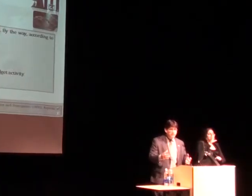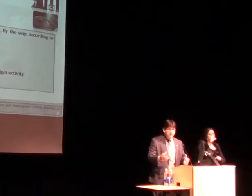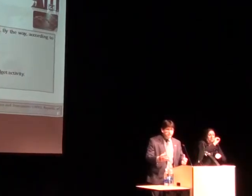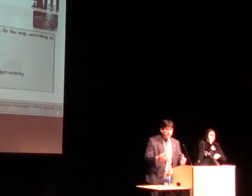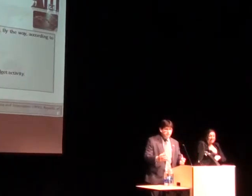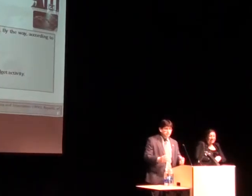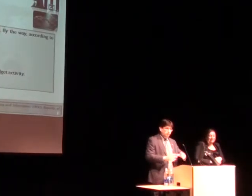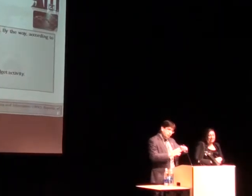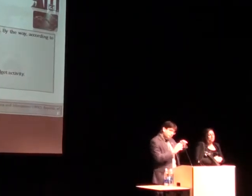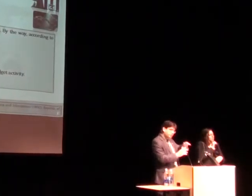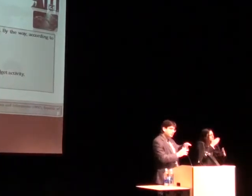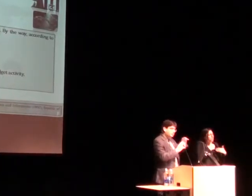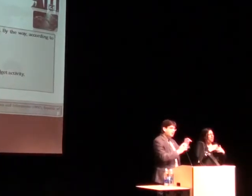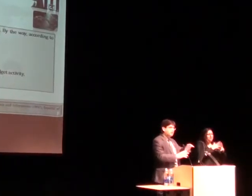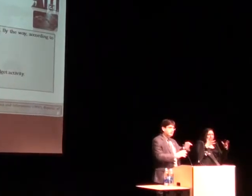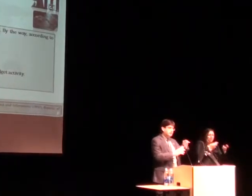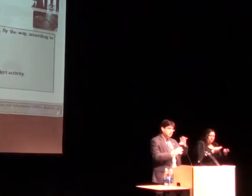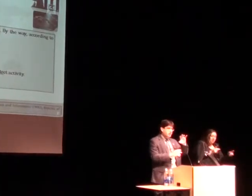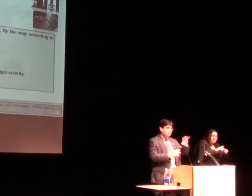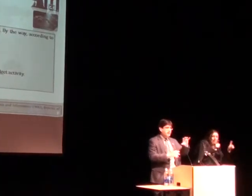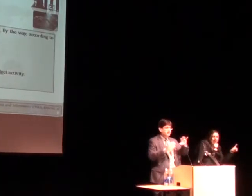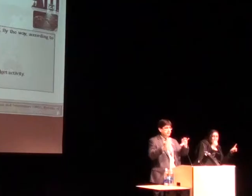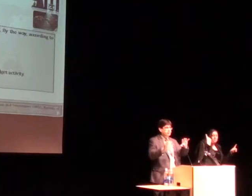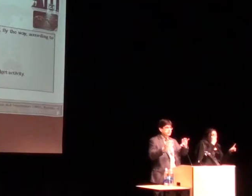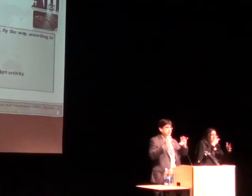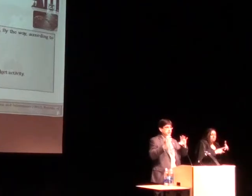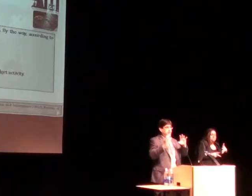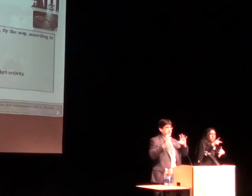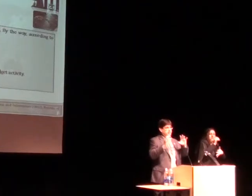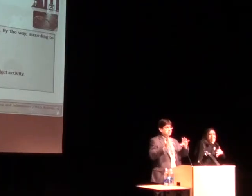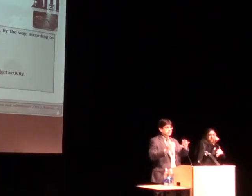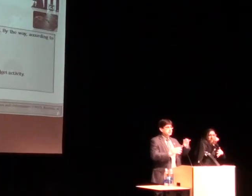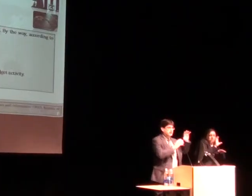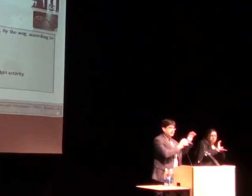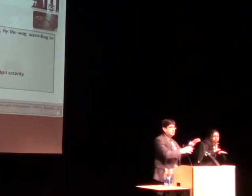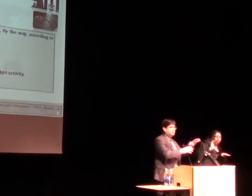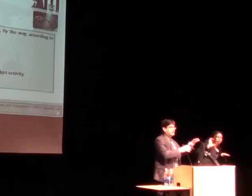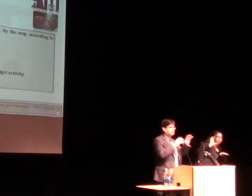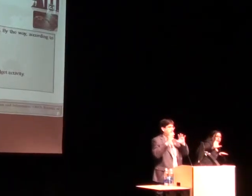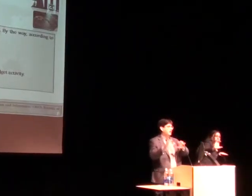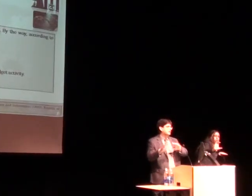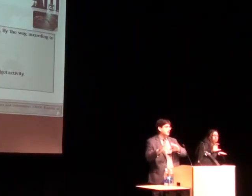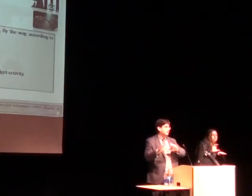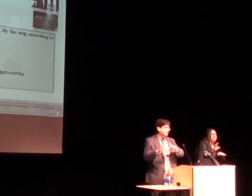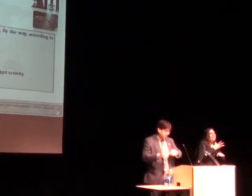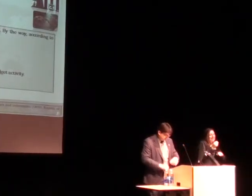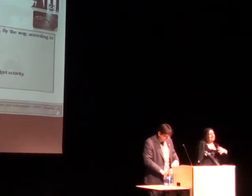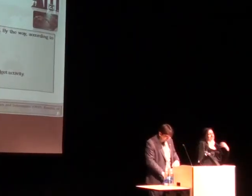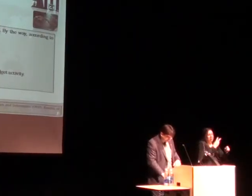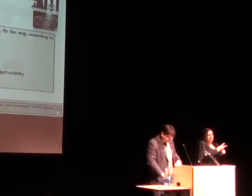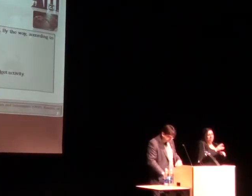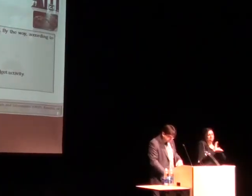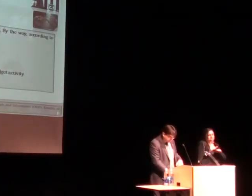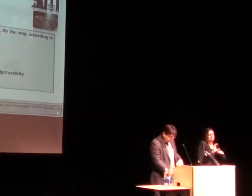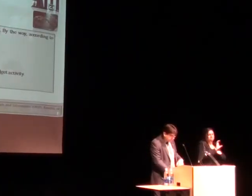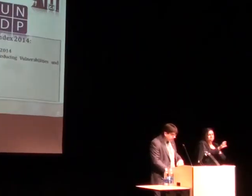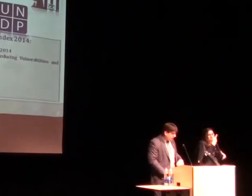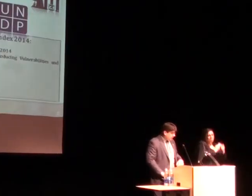a lot of resources, but we put the major part of those resources in education and healthcare.